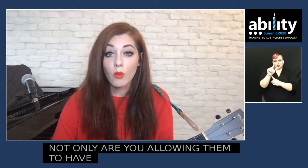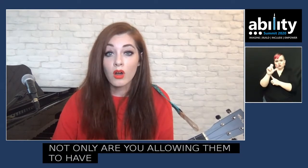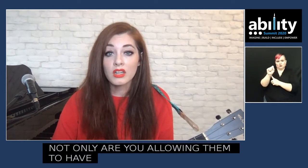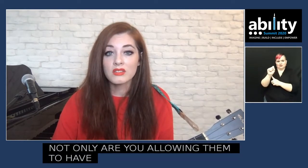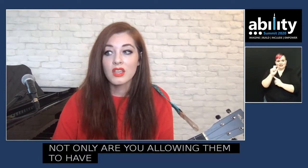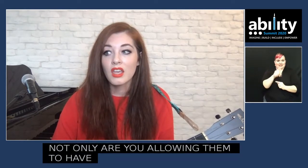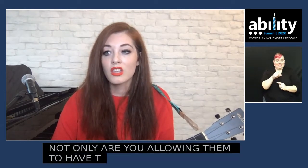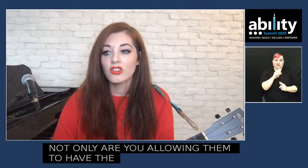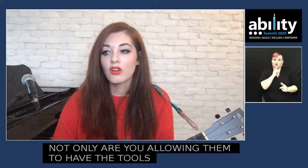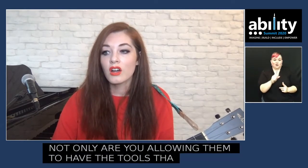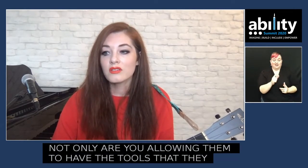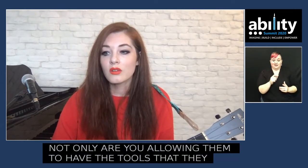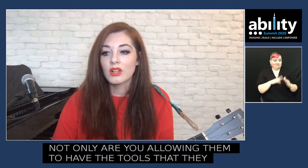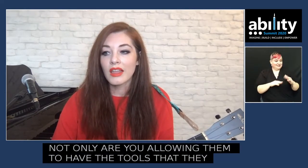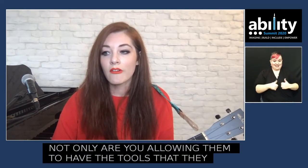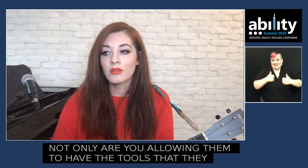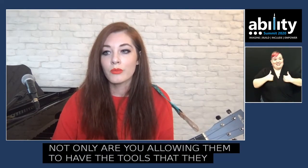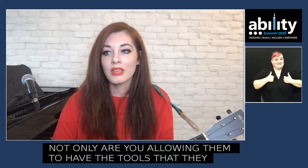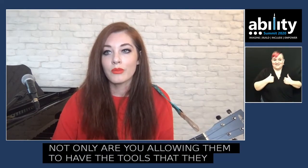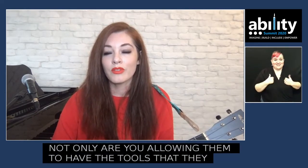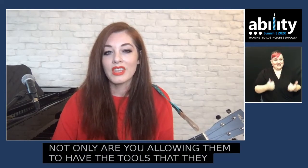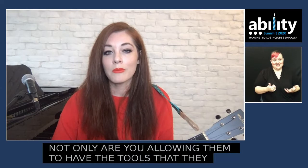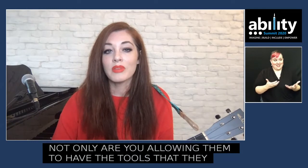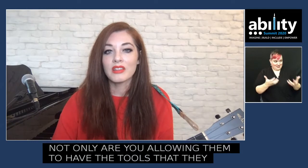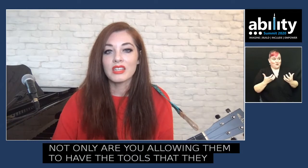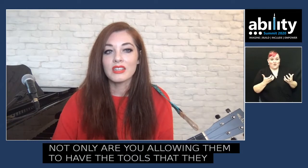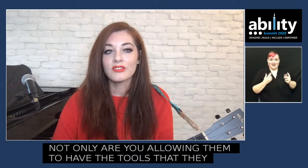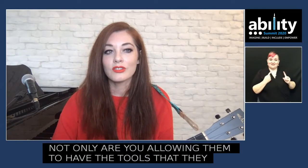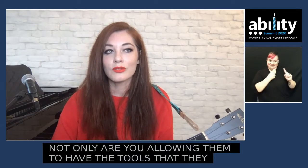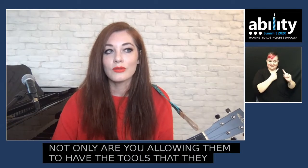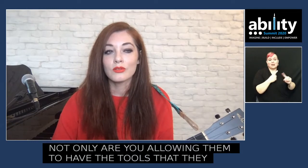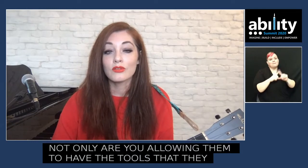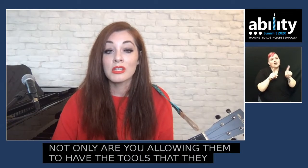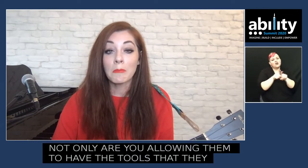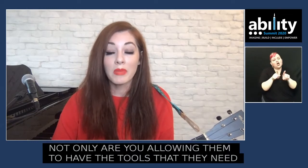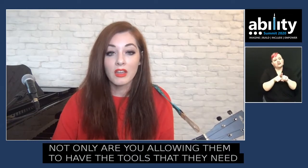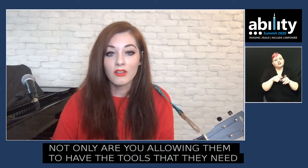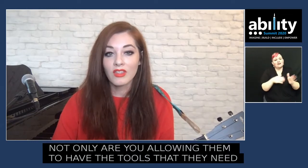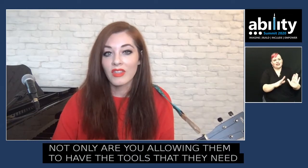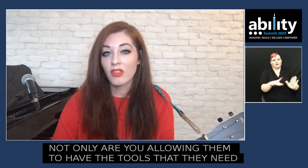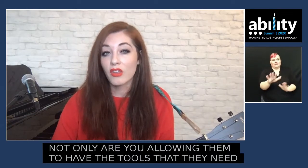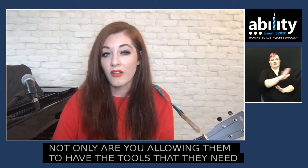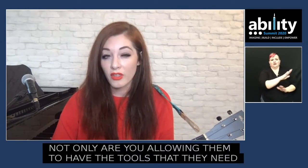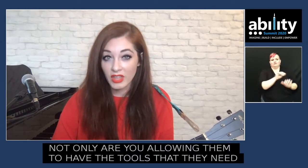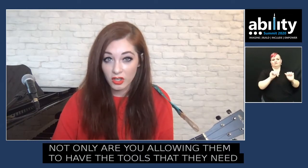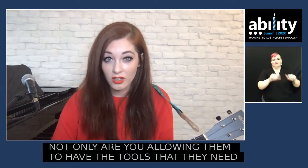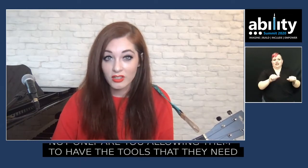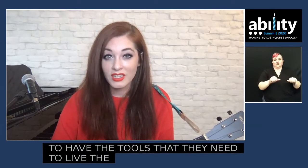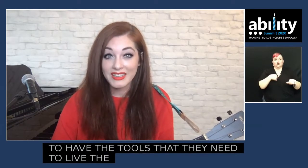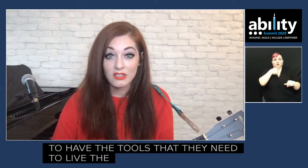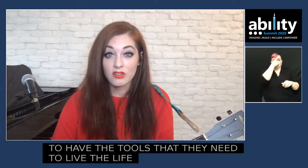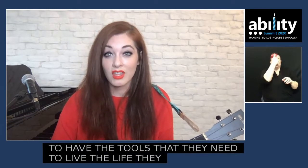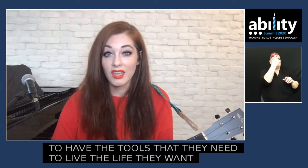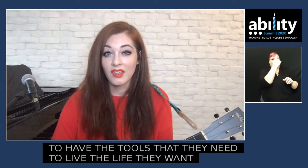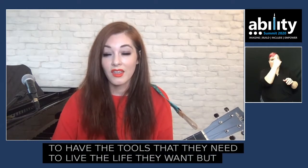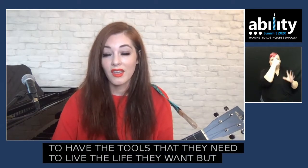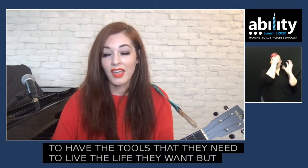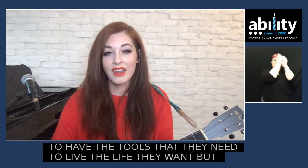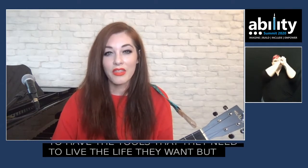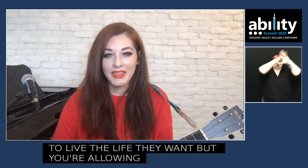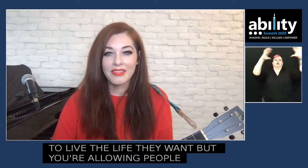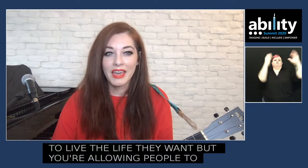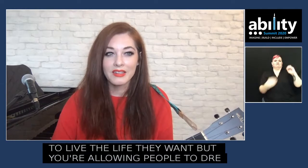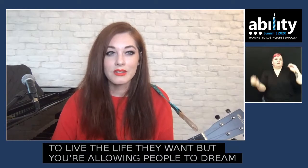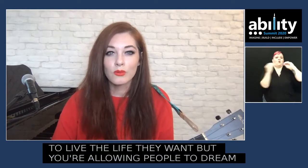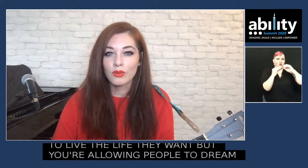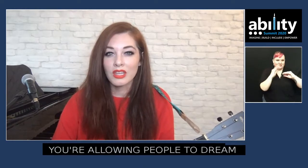life that they want, you're also allowing people the ability to dream bigger than they thought that they could initially.